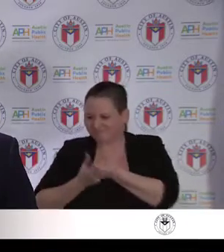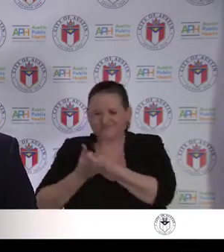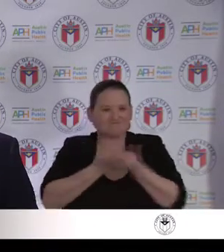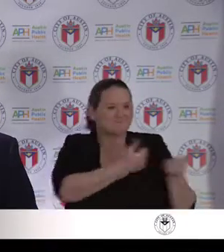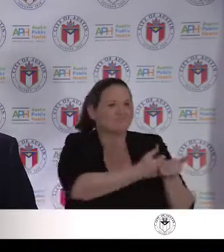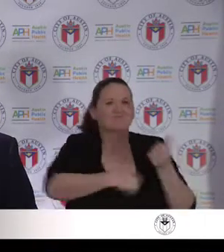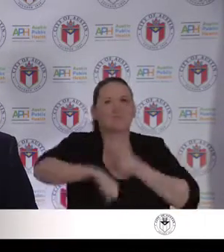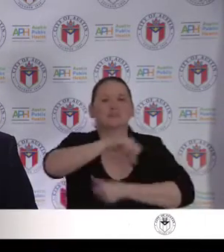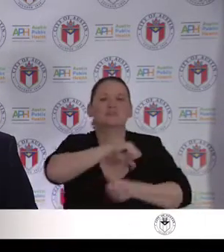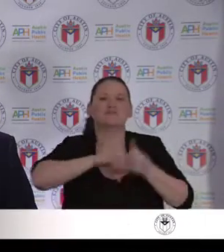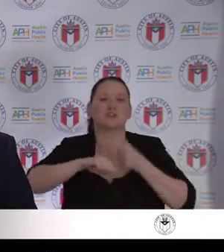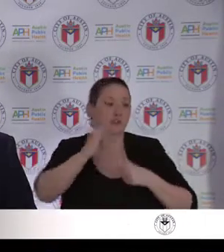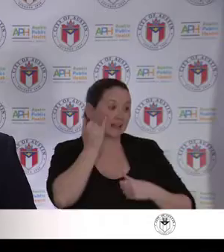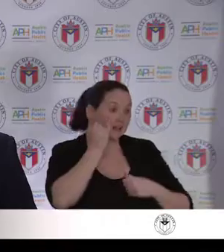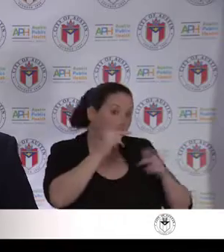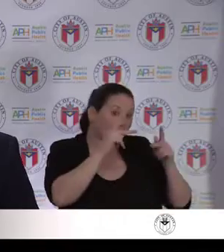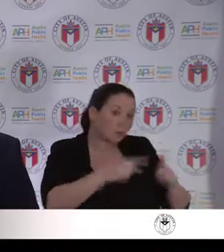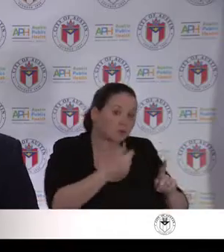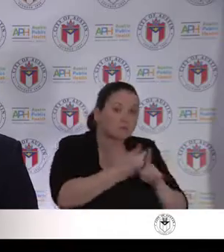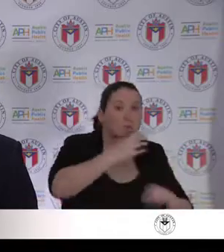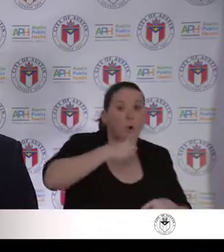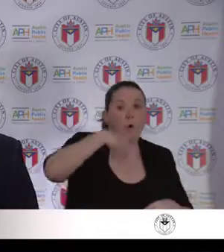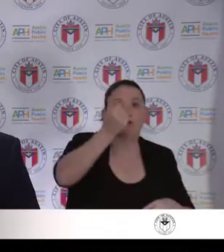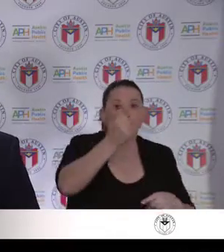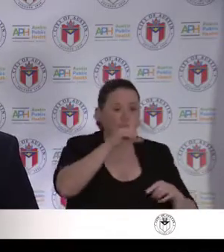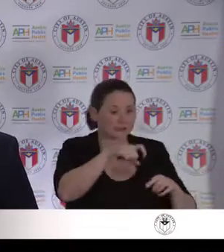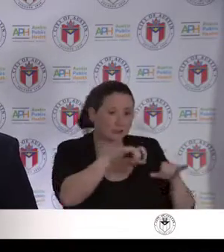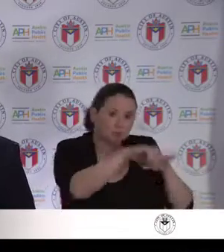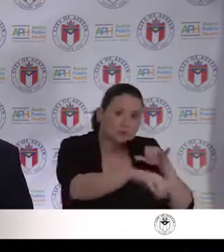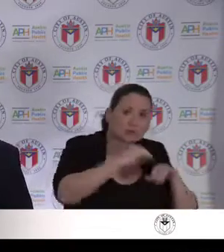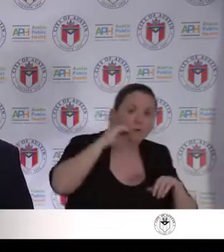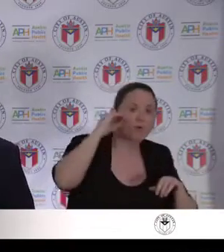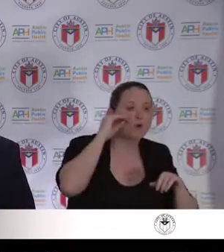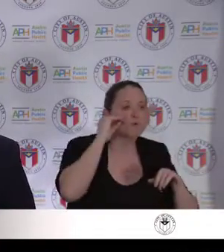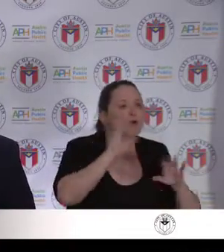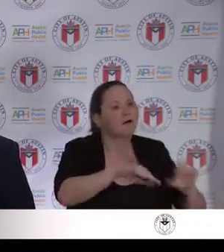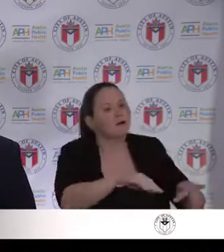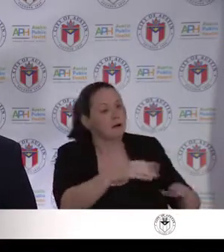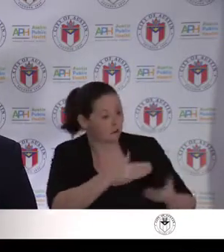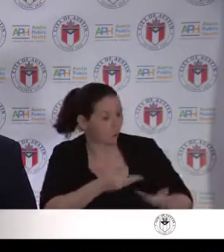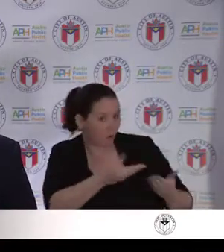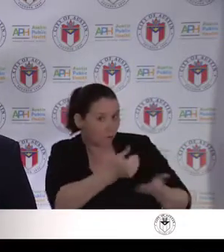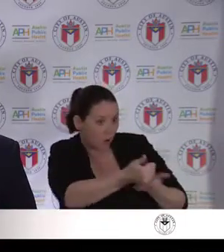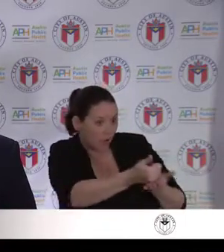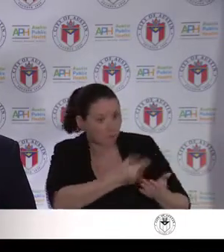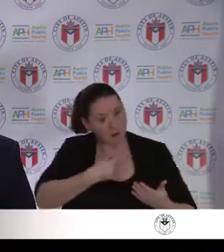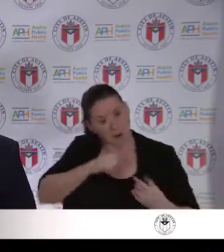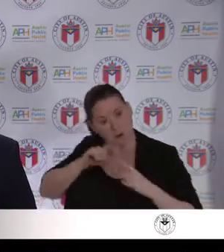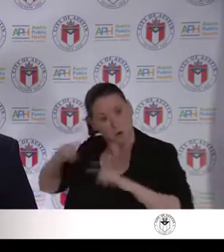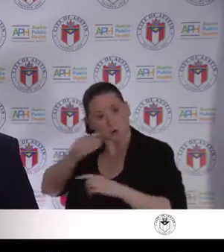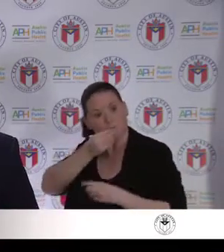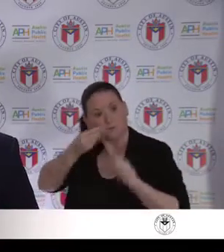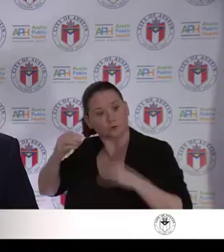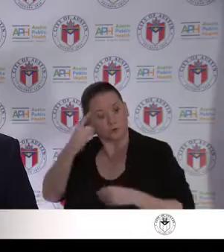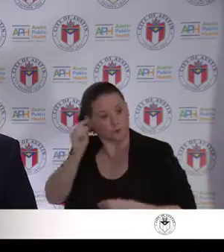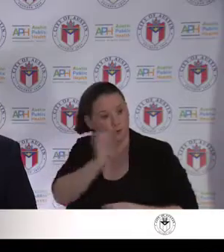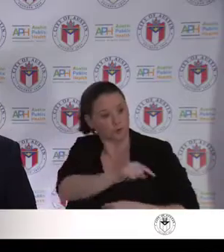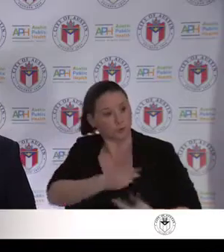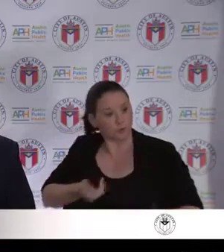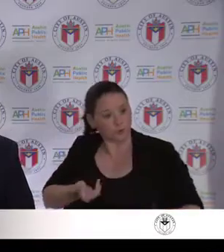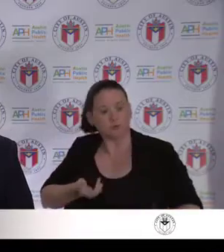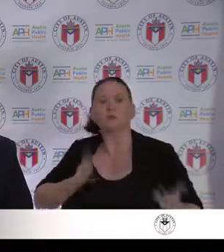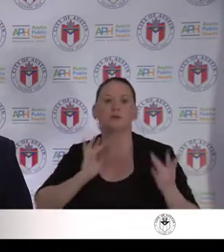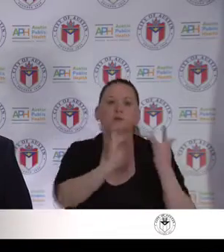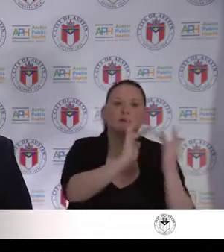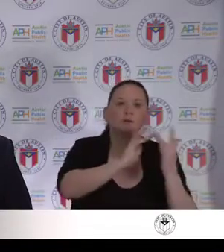are older that should stay in their homes and see if you can help by running to the grocery store or the pharmacy for them. Reach